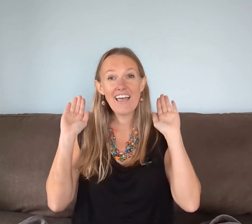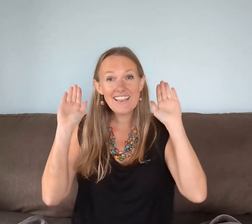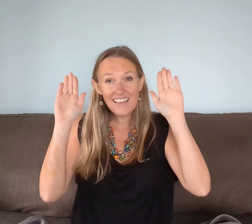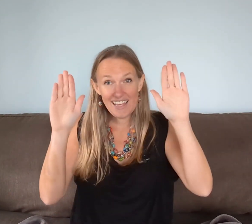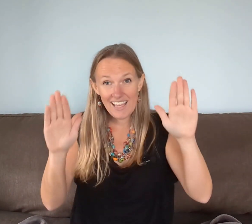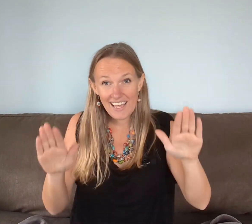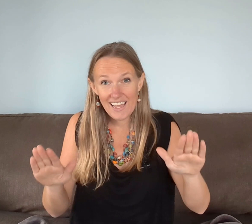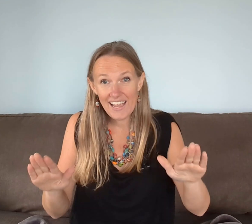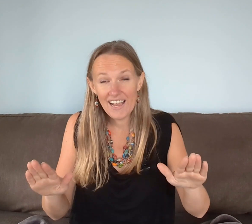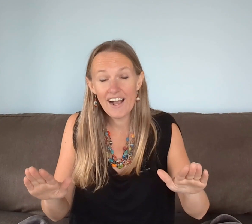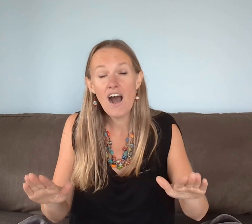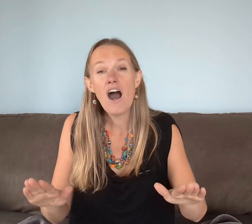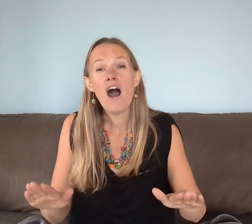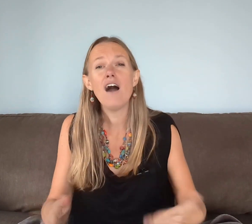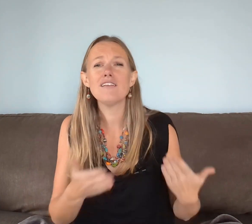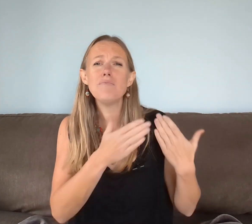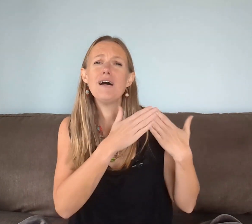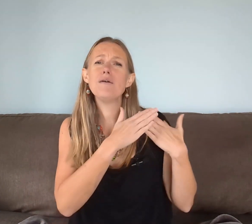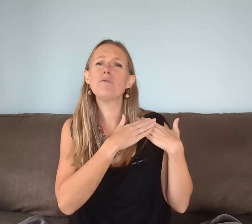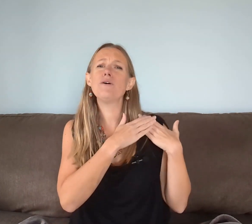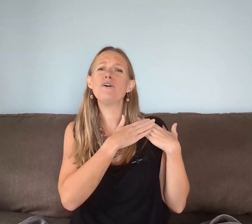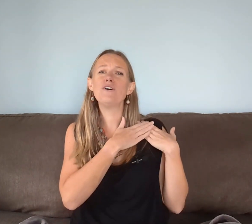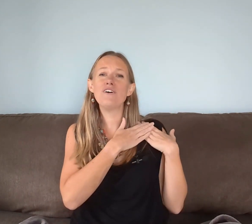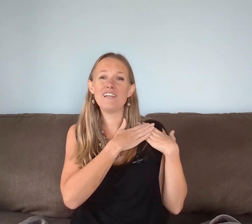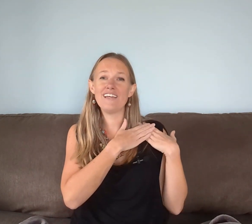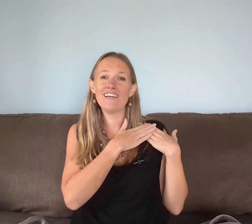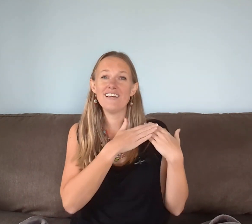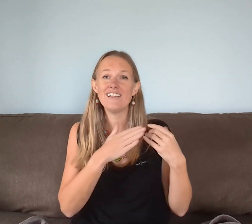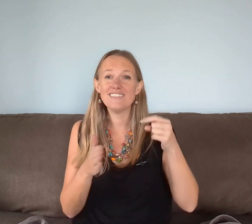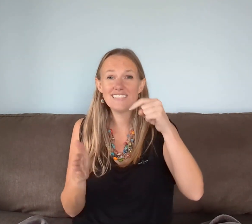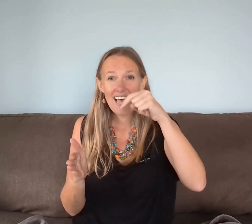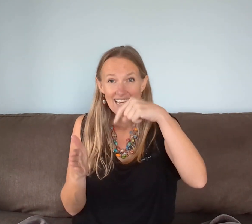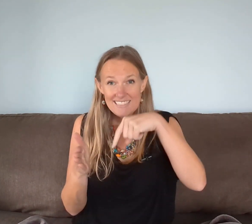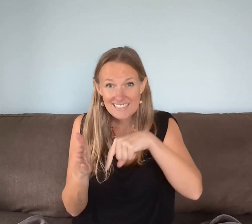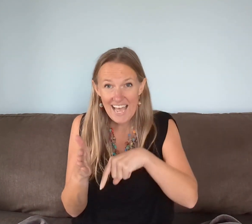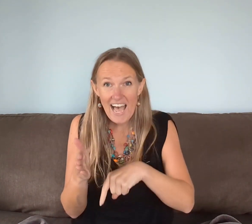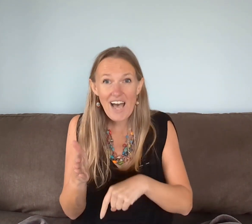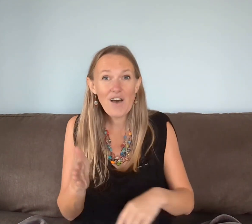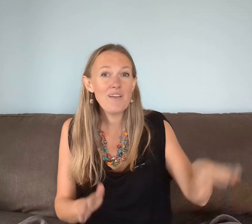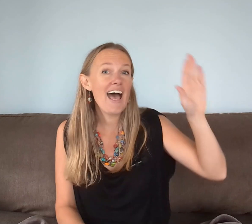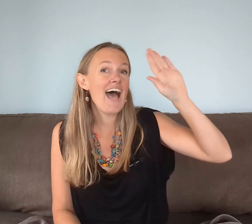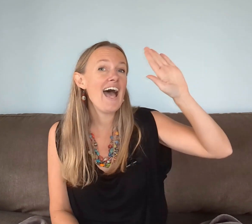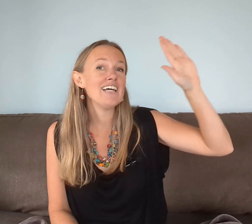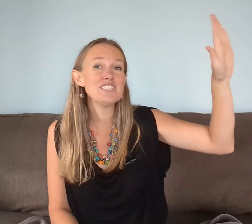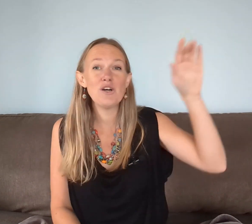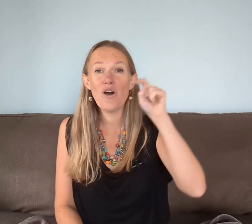I lay all of my burdens down at